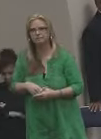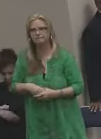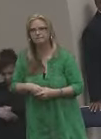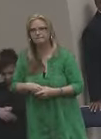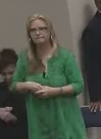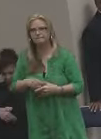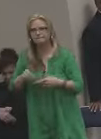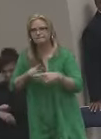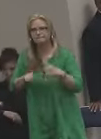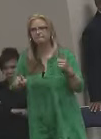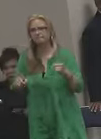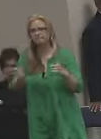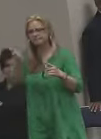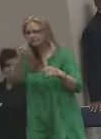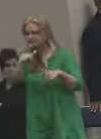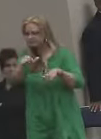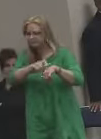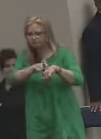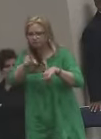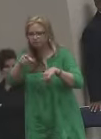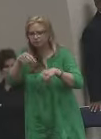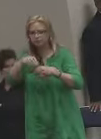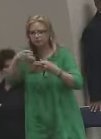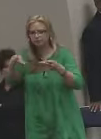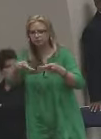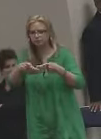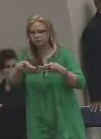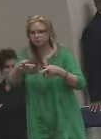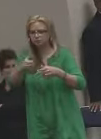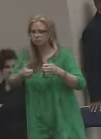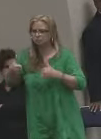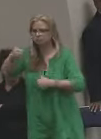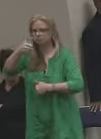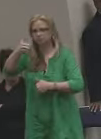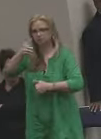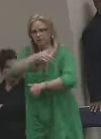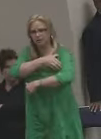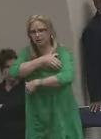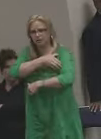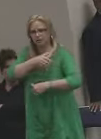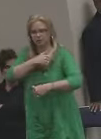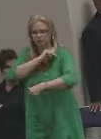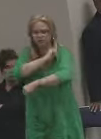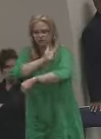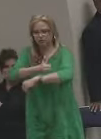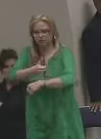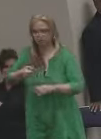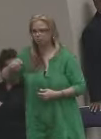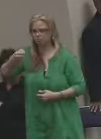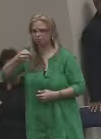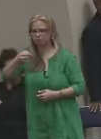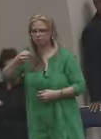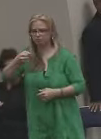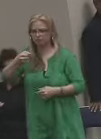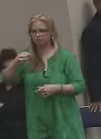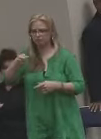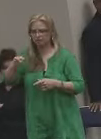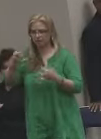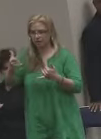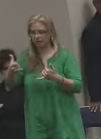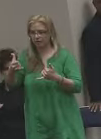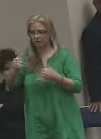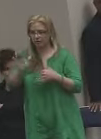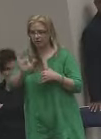But it is bad any time that you're in a position of power, of having the authority, especially to take a life, that you